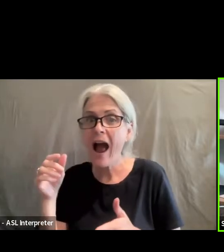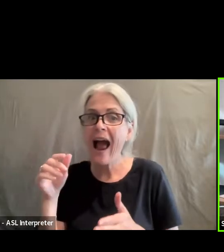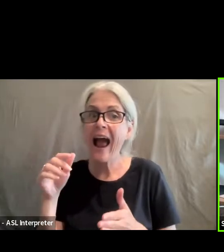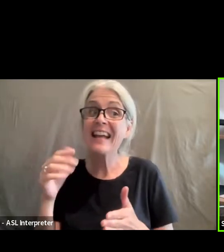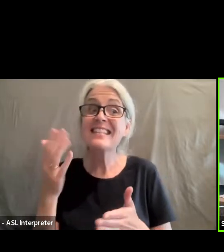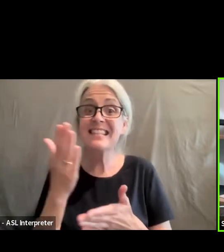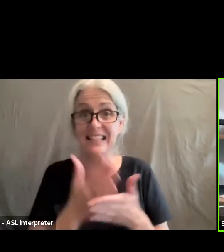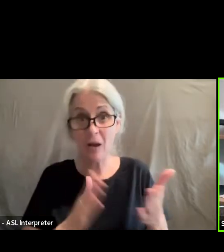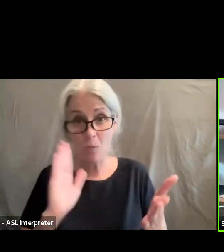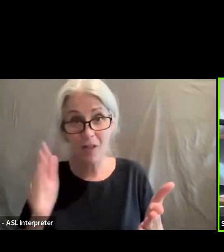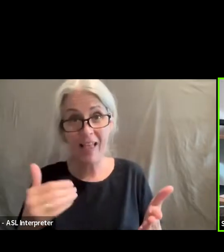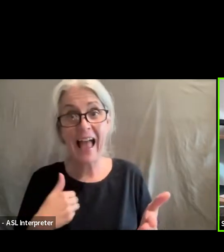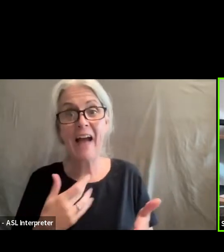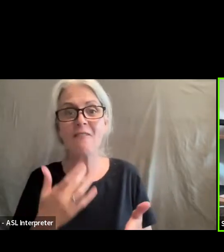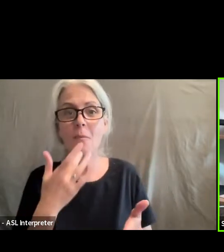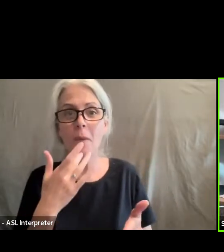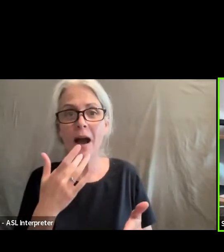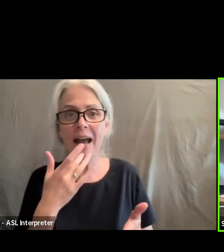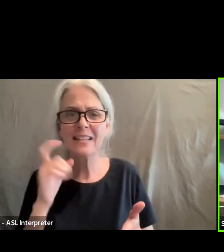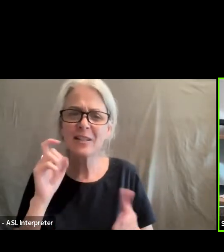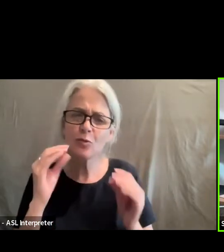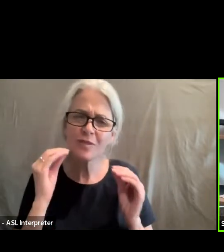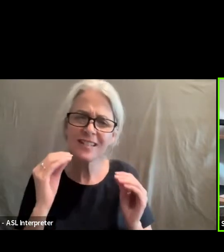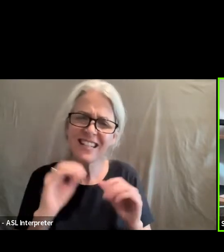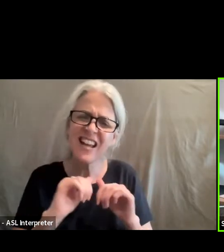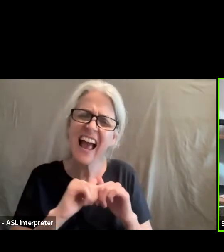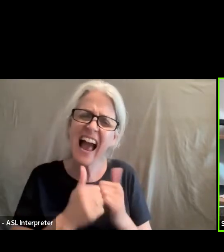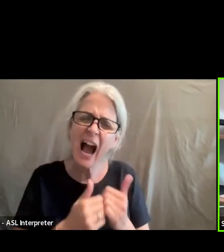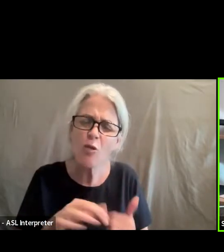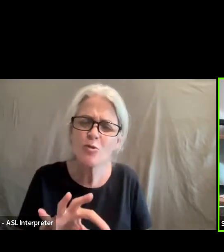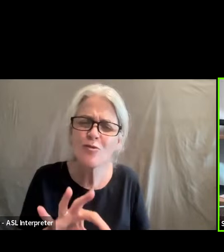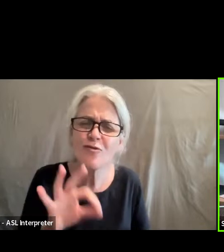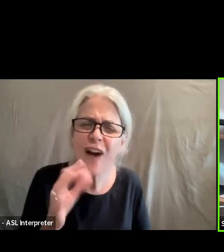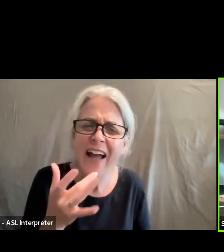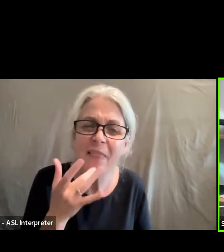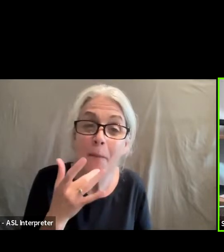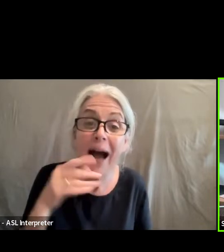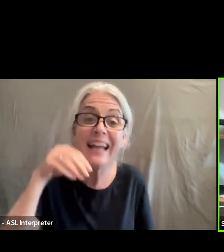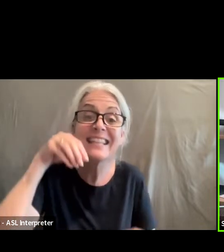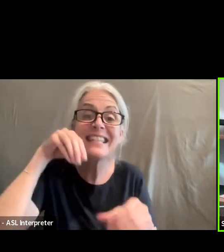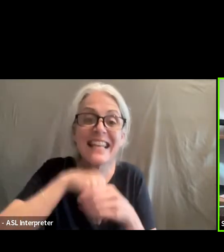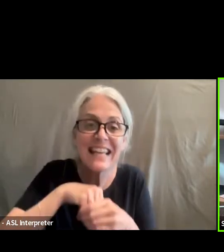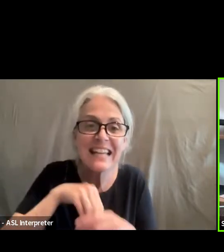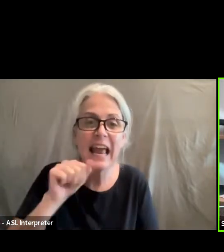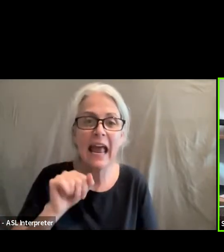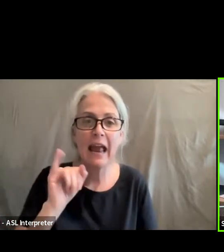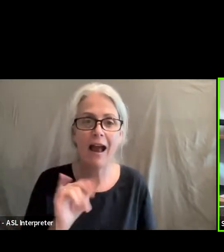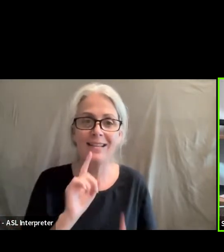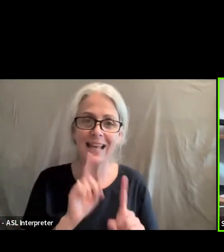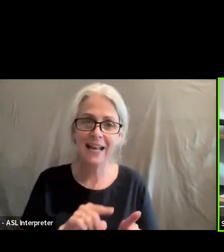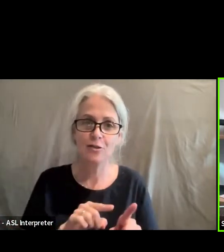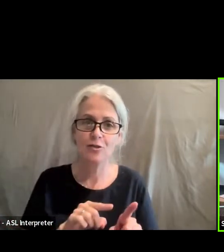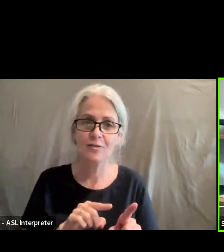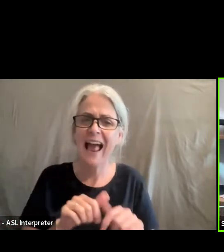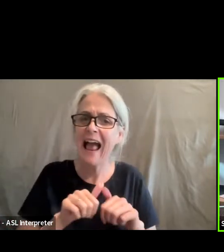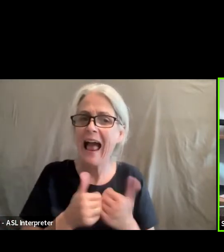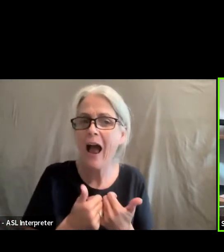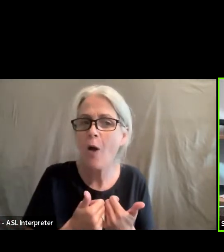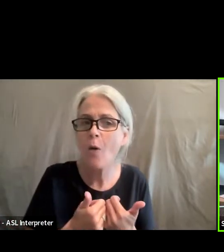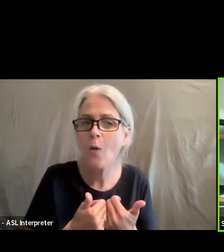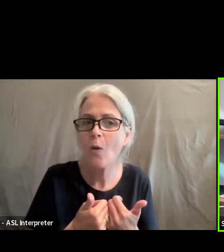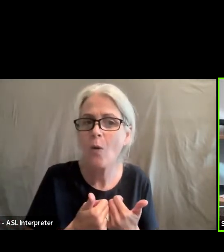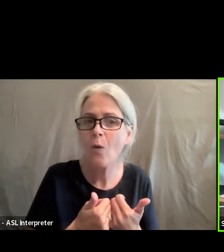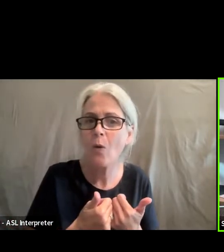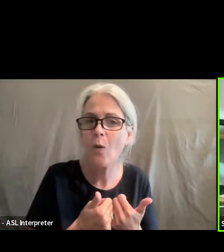out and recognize the bias in AI's answers for us. And that's really